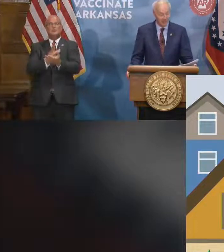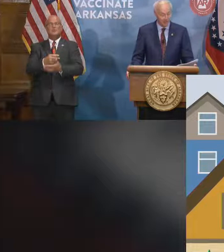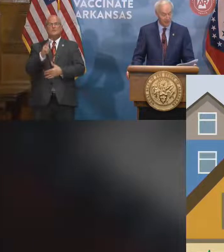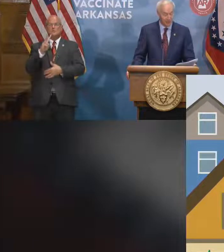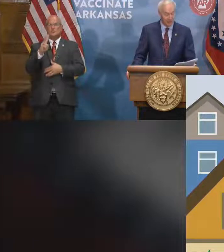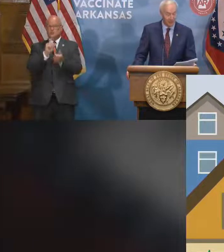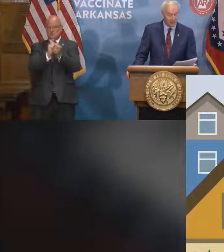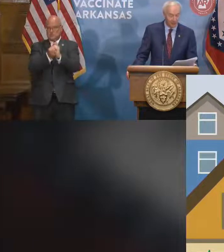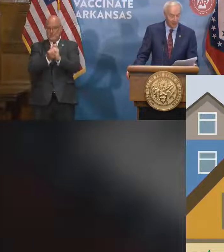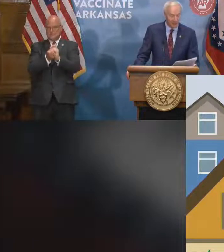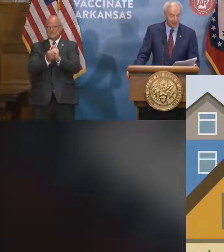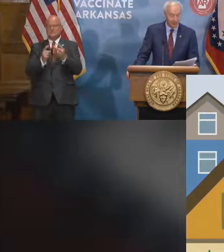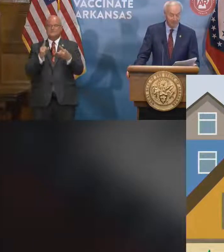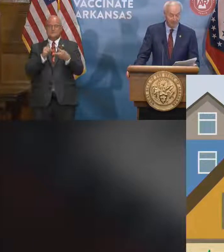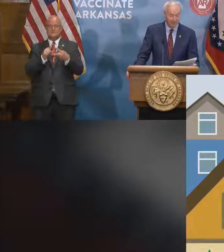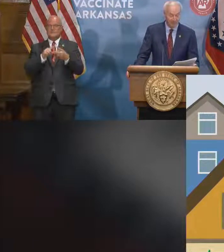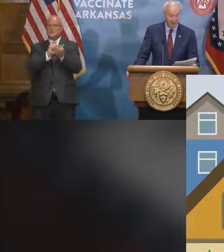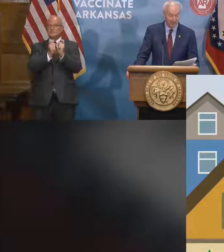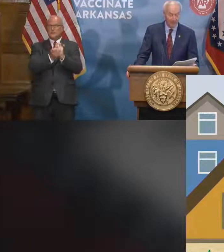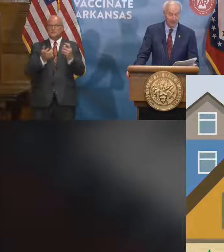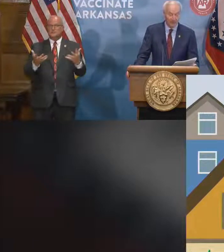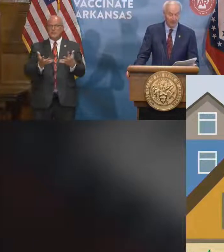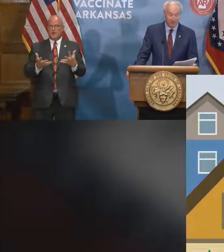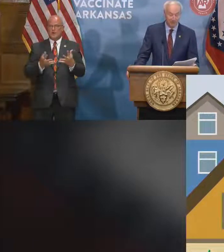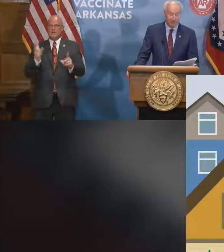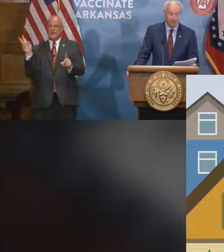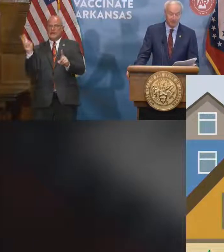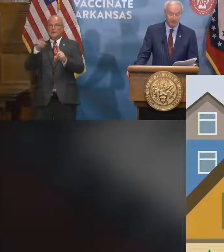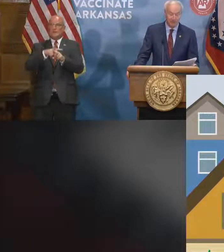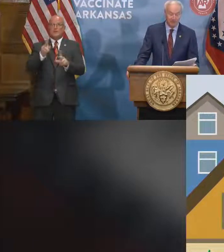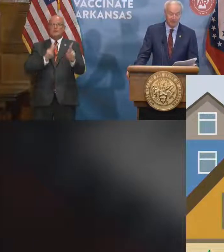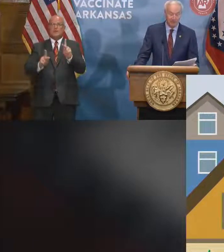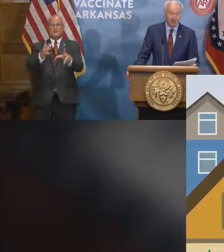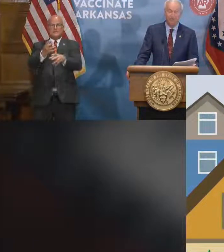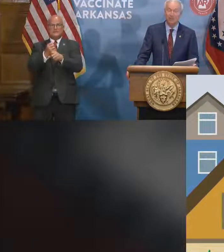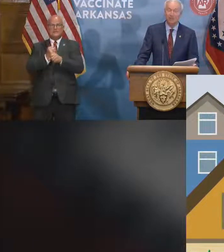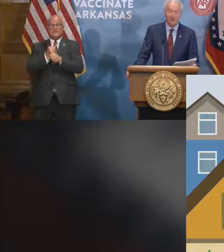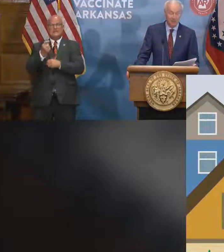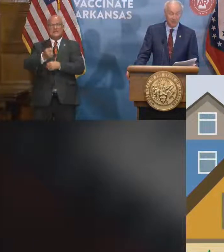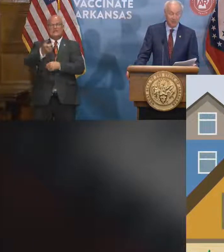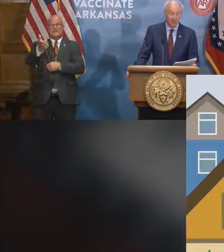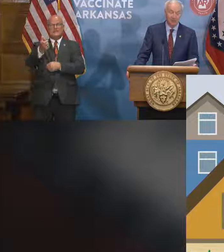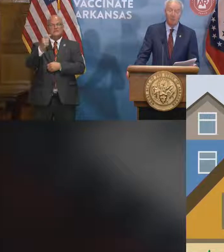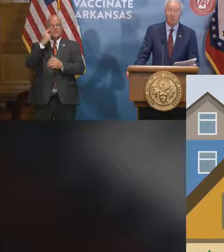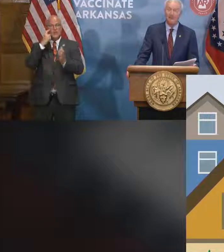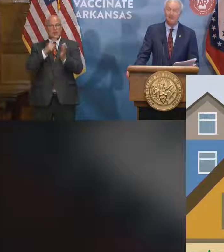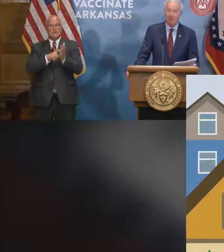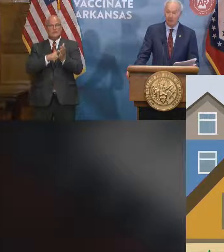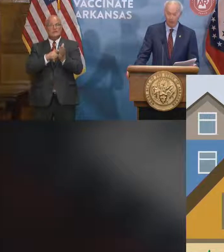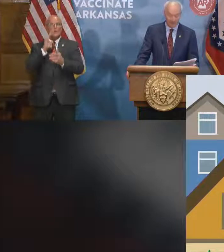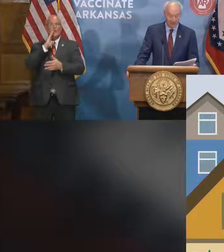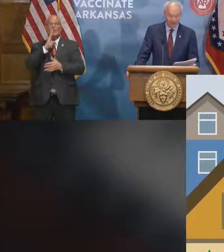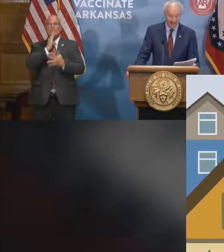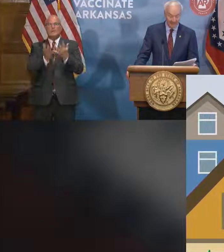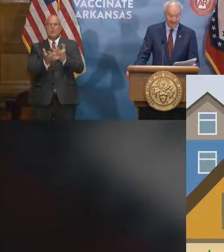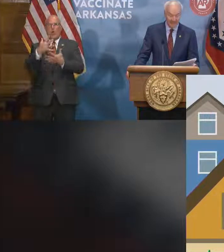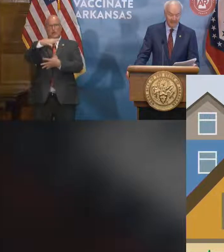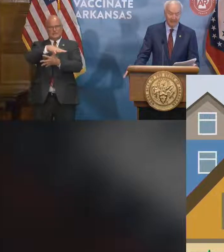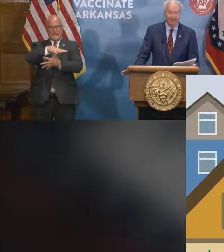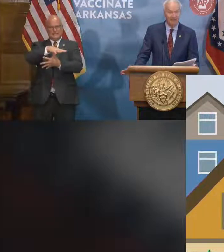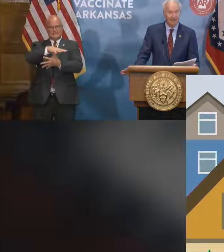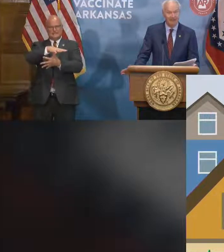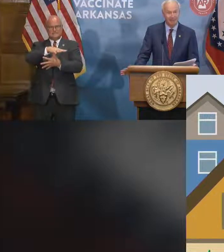big changes. First of all, the applications from those that have received eviction notices will be